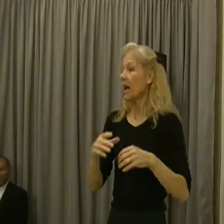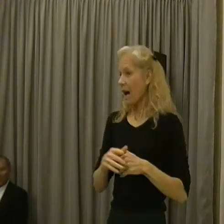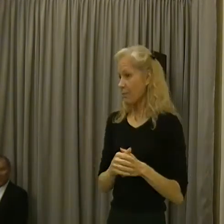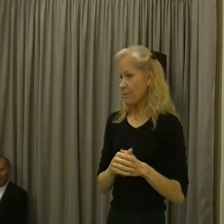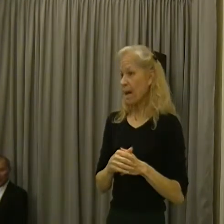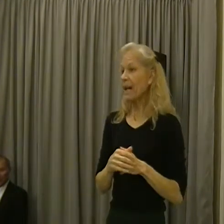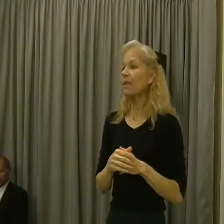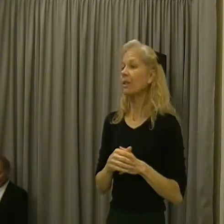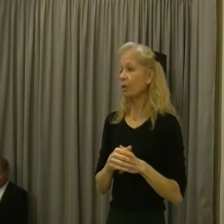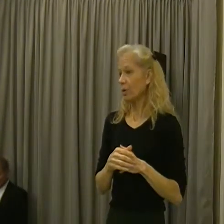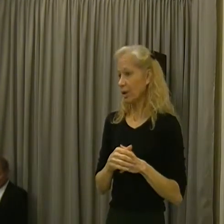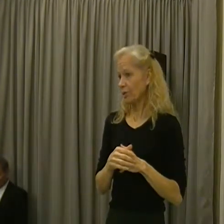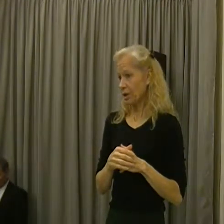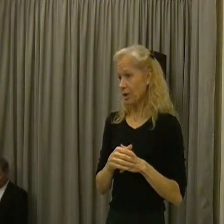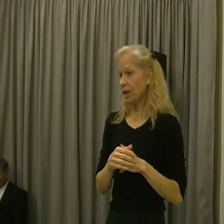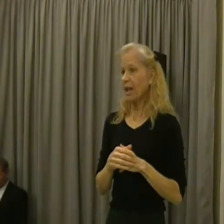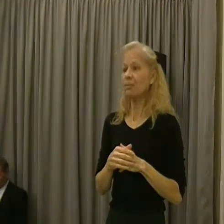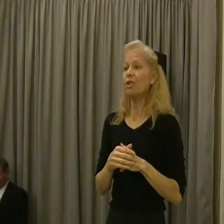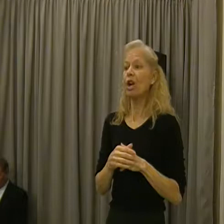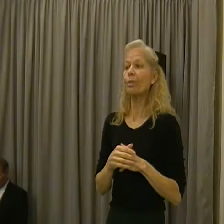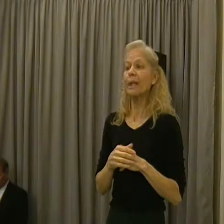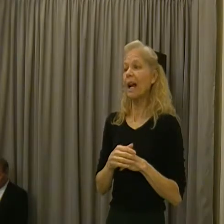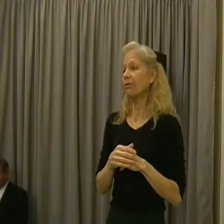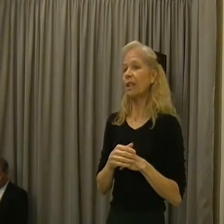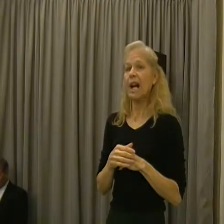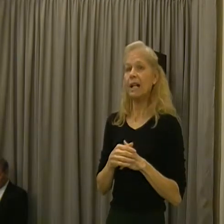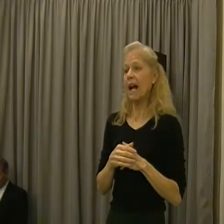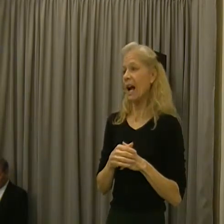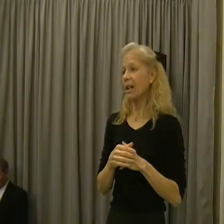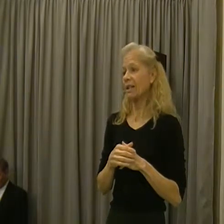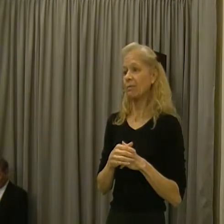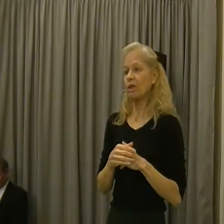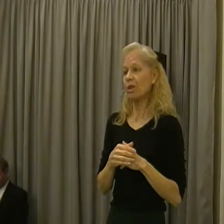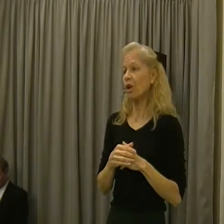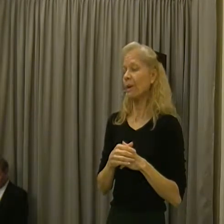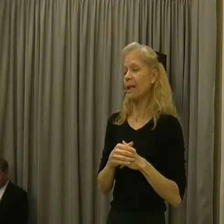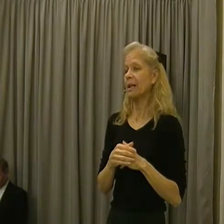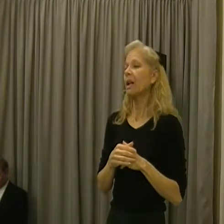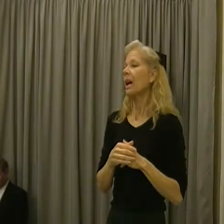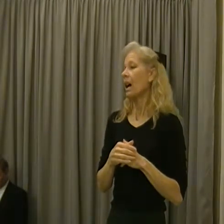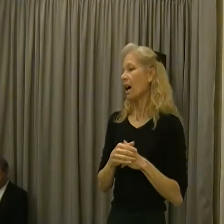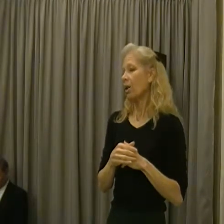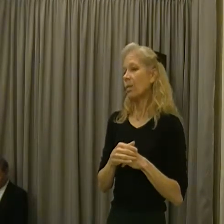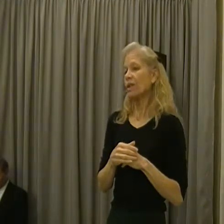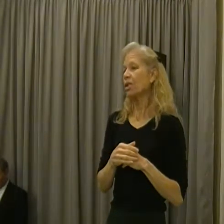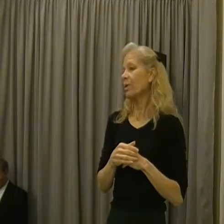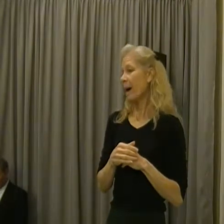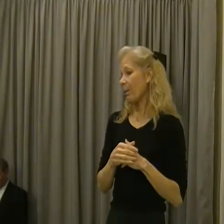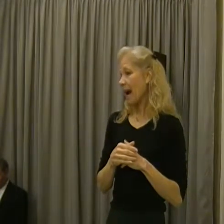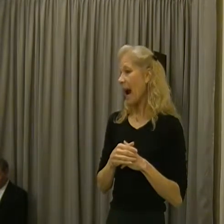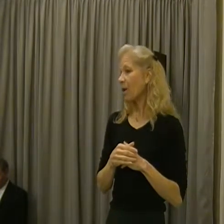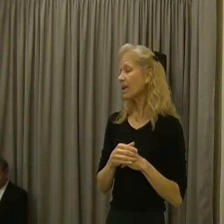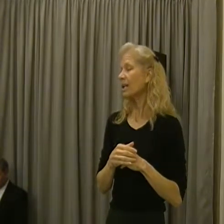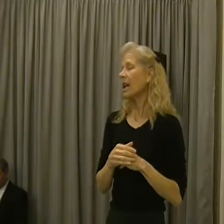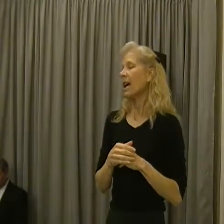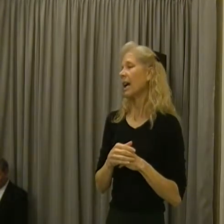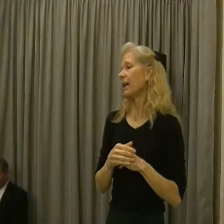I've been praying that the Lord would show me every night. I ask him to show me what to do about my house.